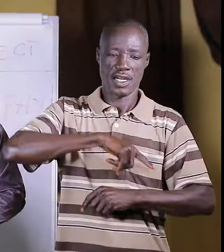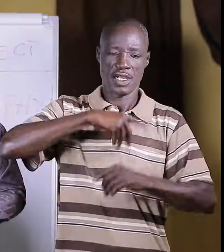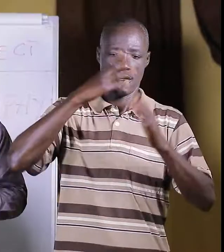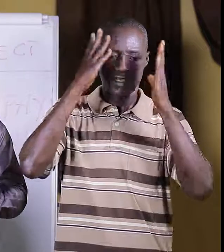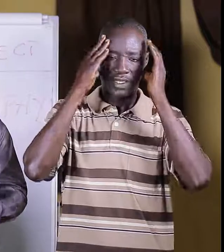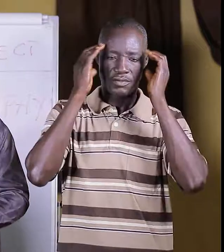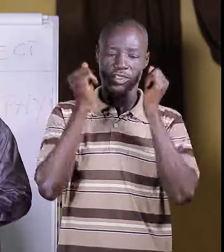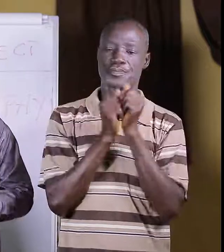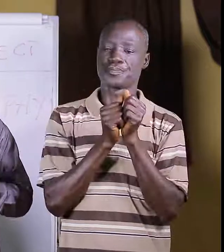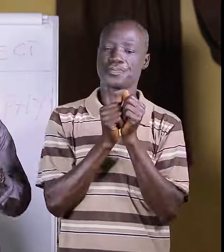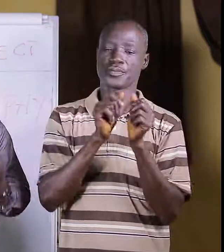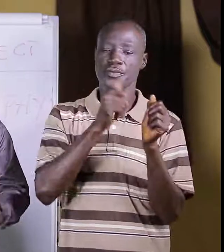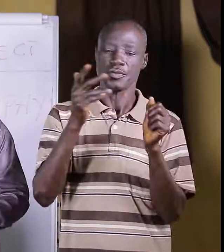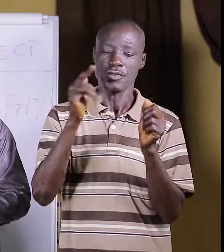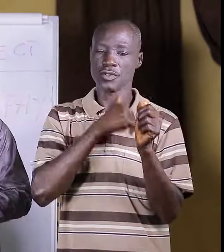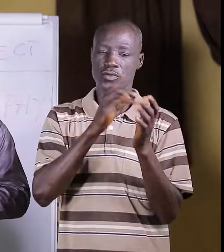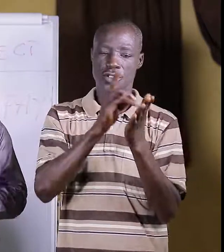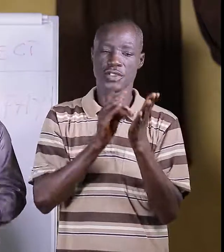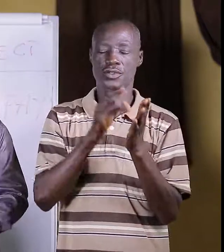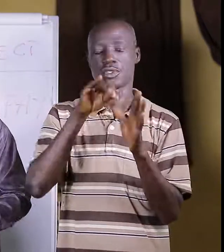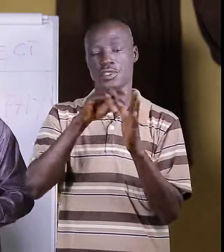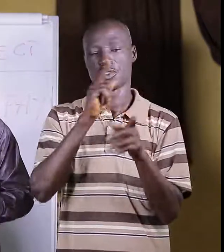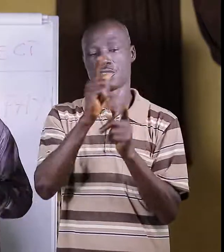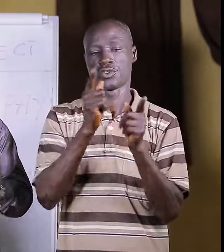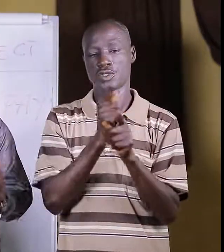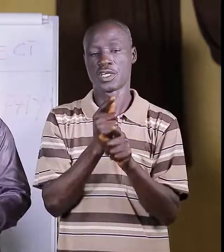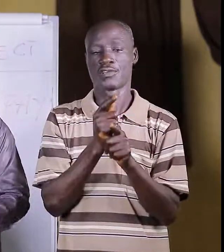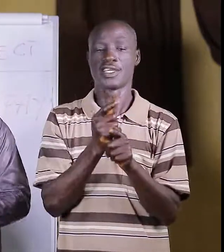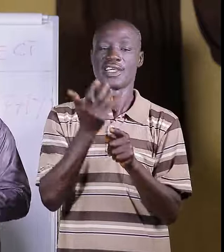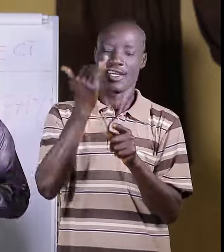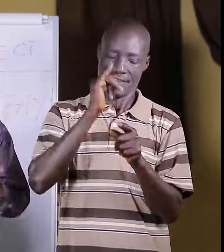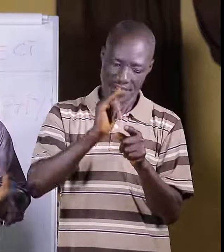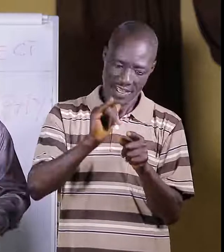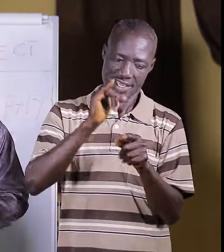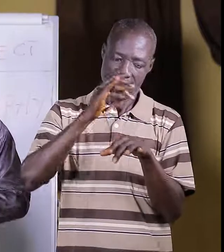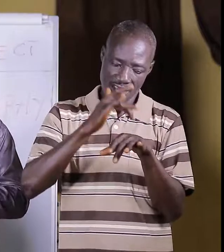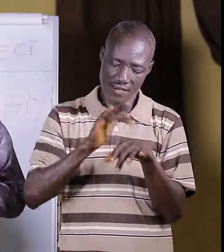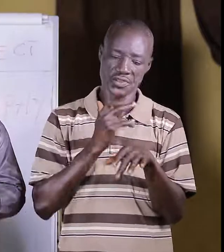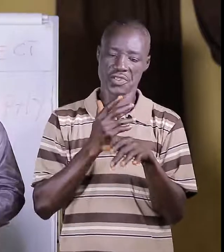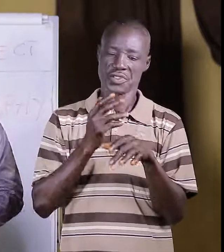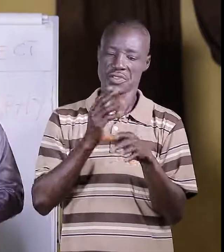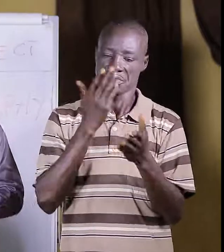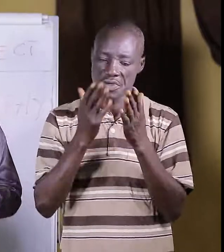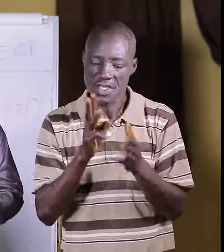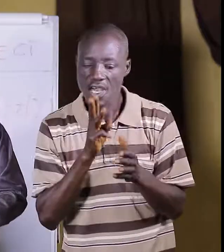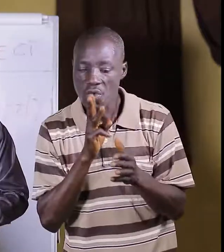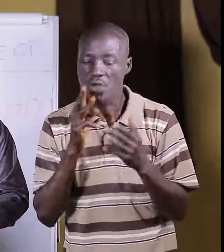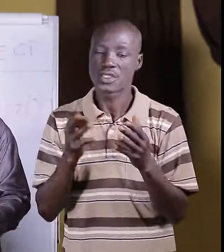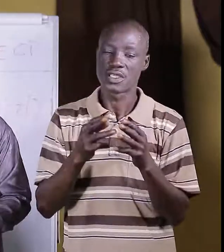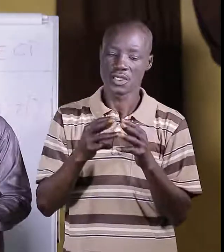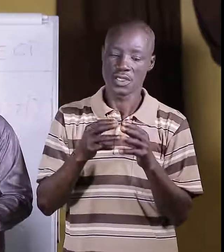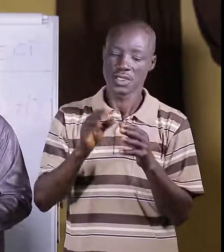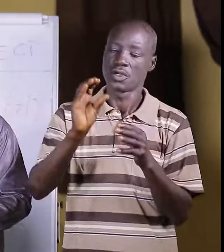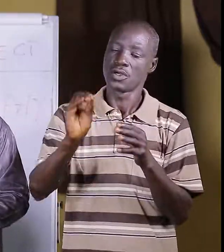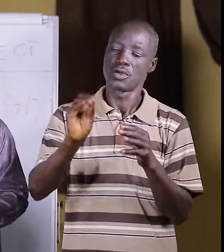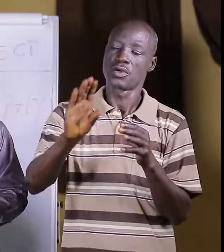experiences. Whatever we are discussing in geography, being it oceans, being it rivers, being it